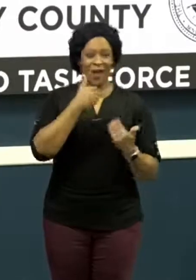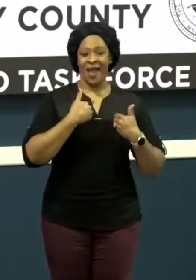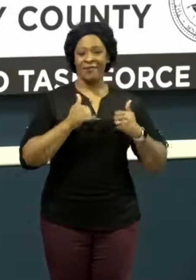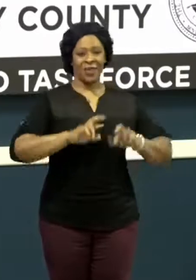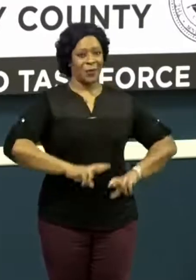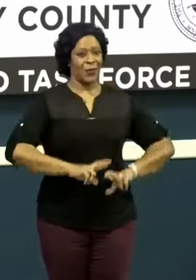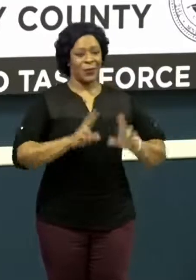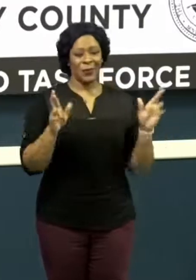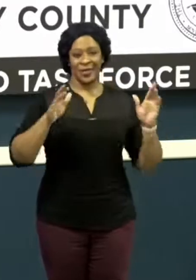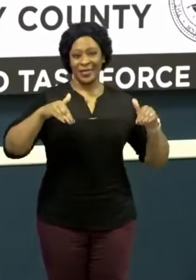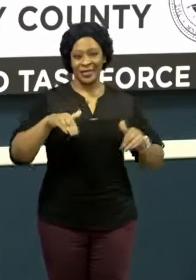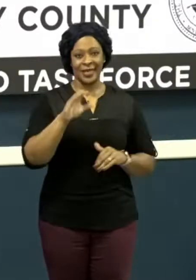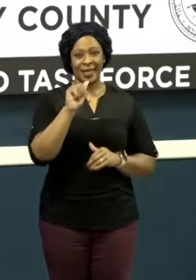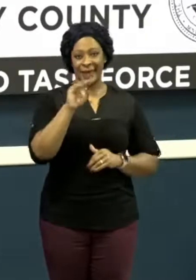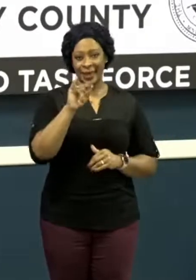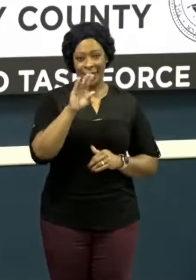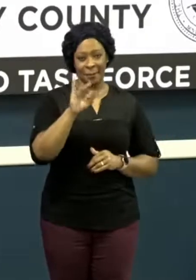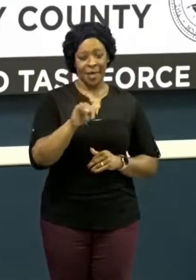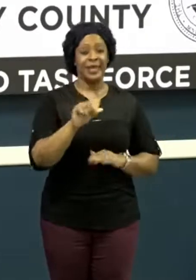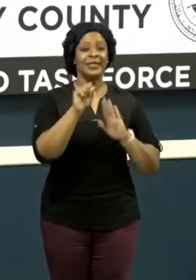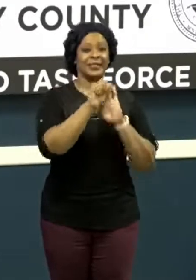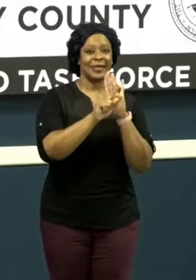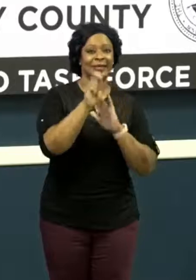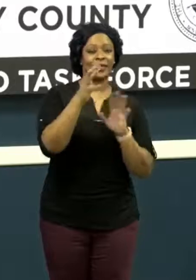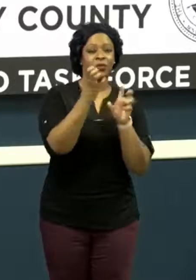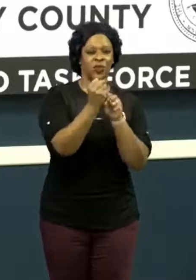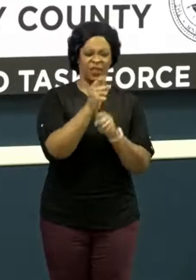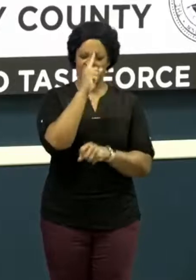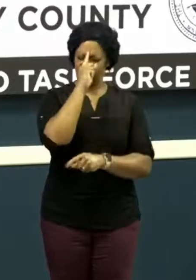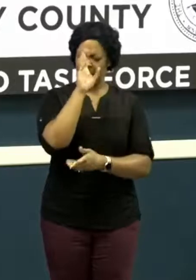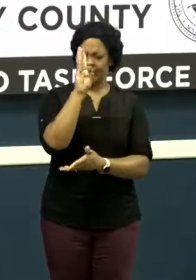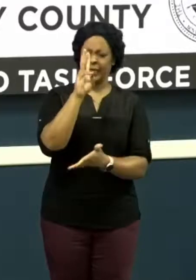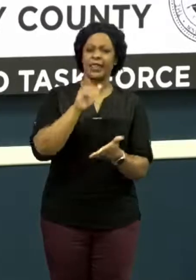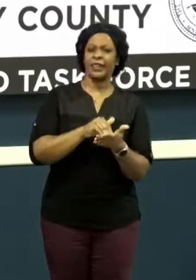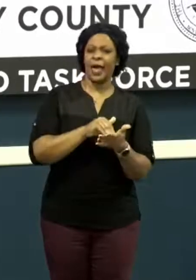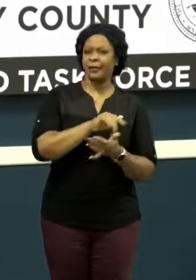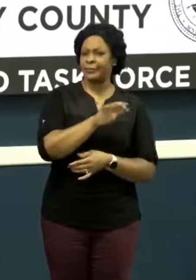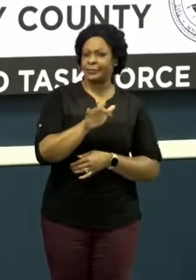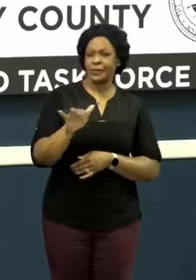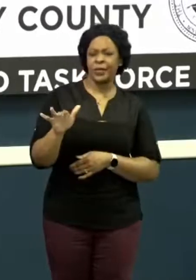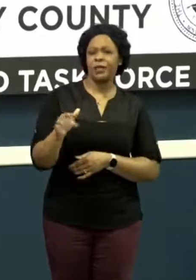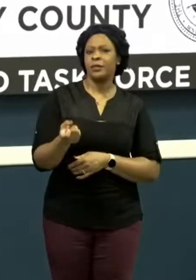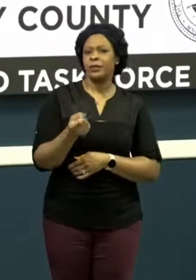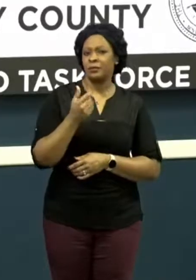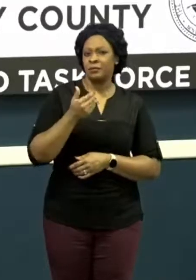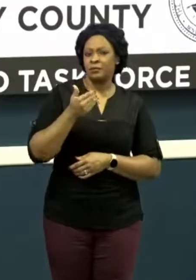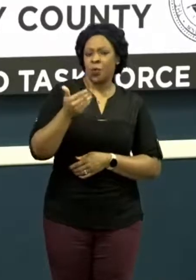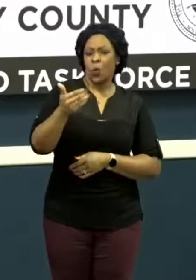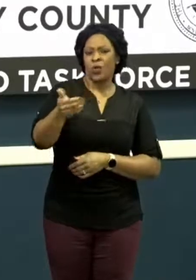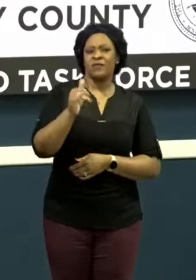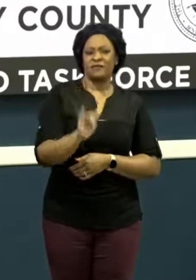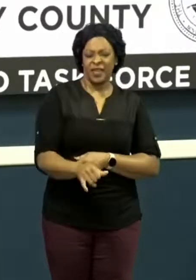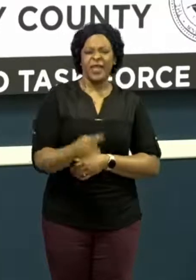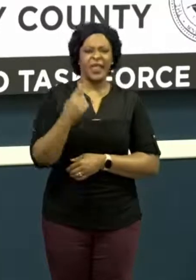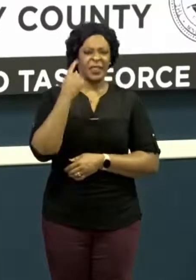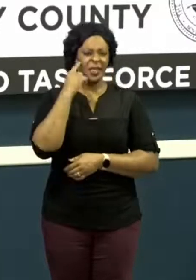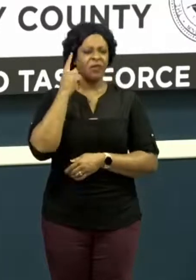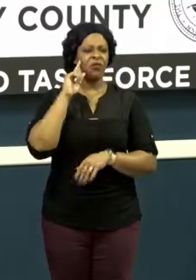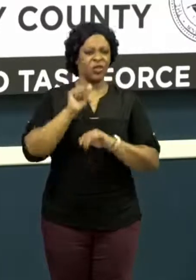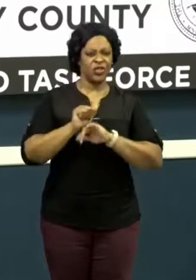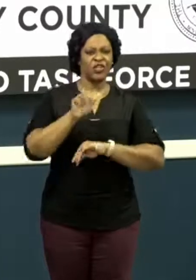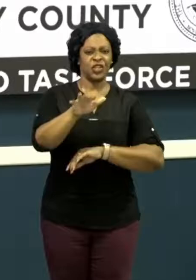in a volume. I think the state of Tennessee received 6,000 or so courses of that in their first